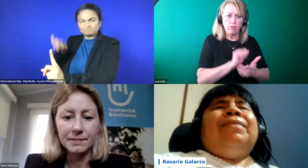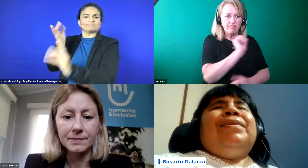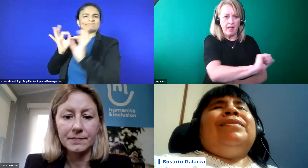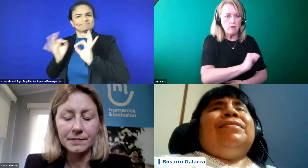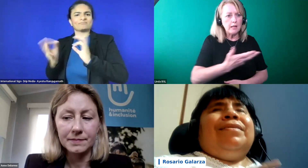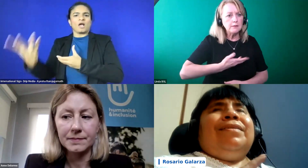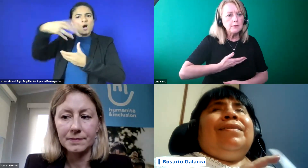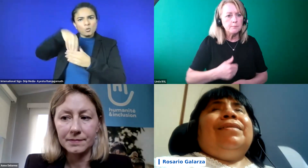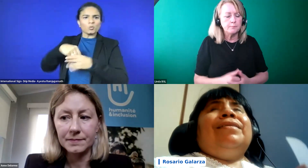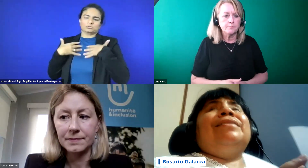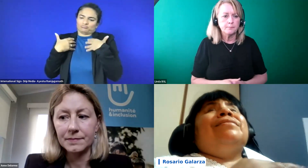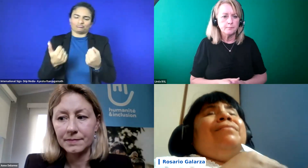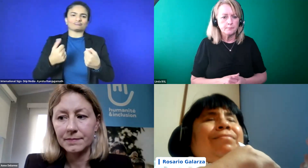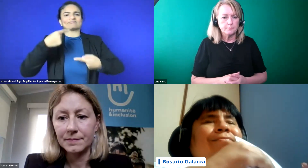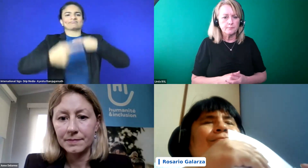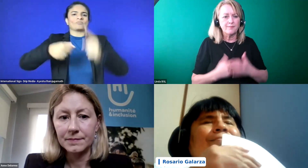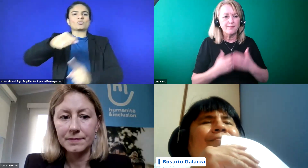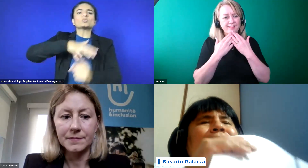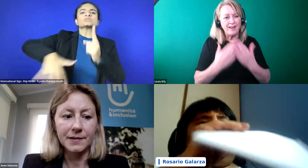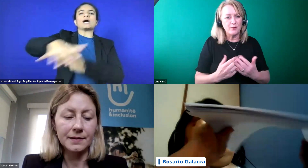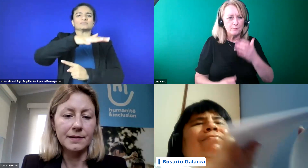their disabilities. Thanks.